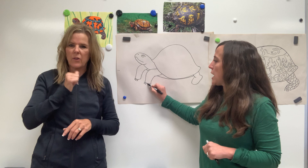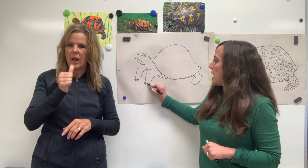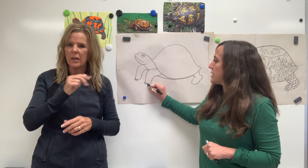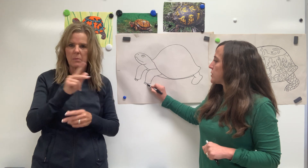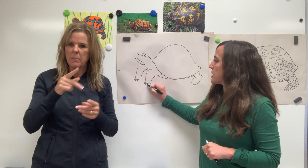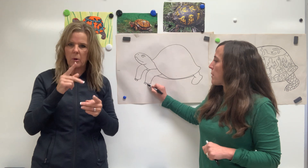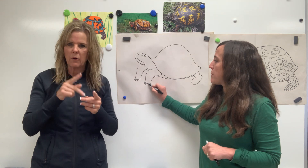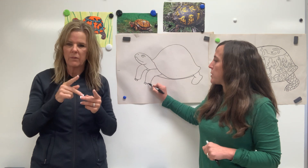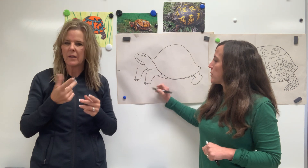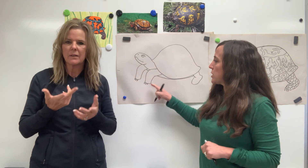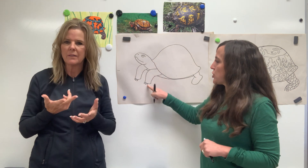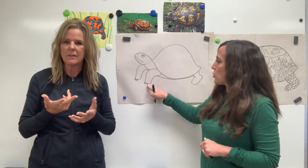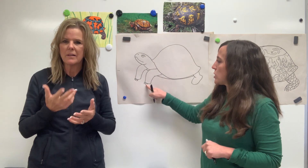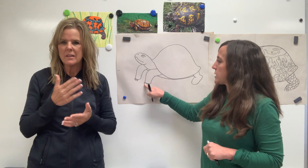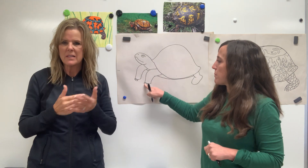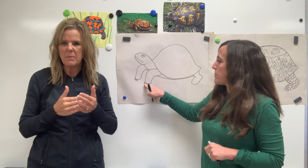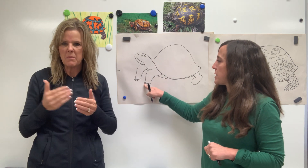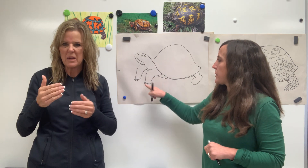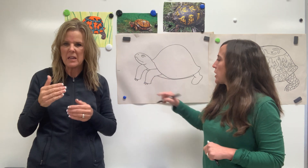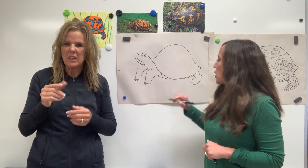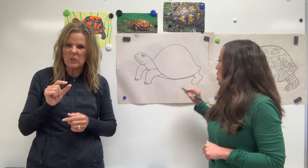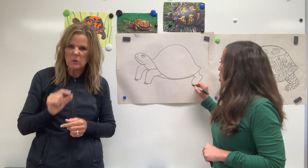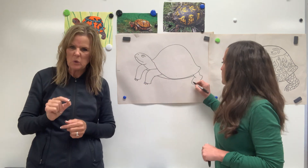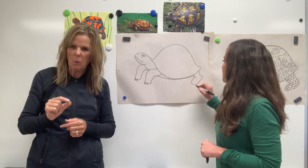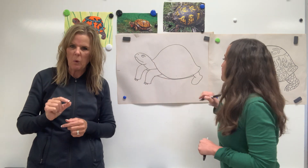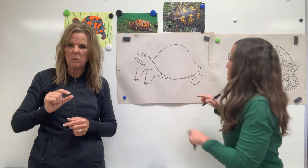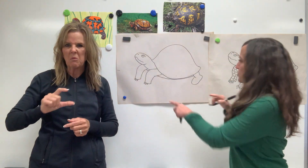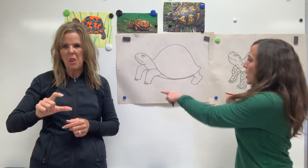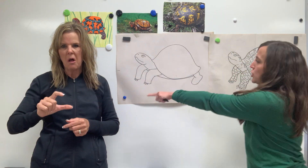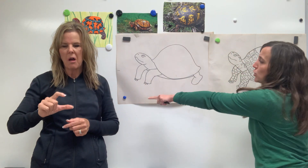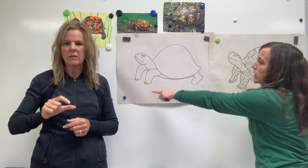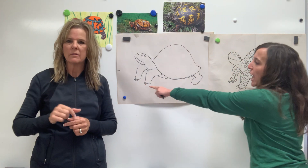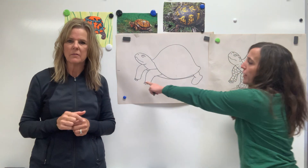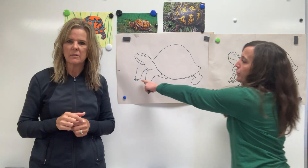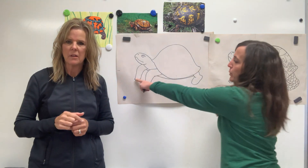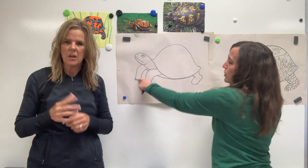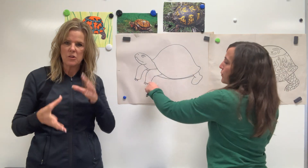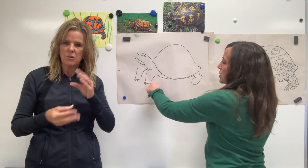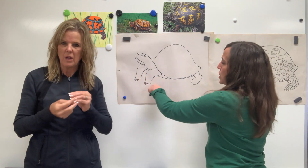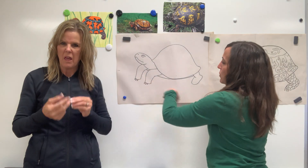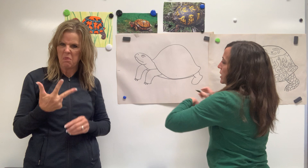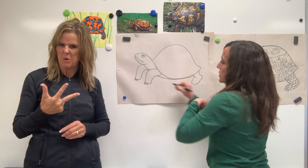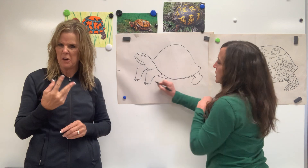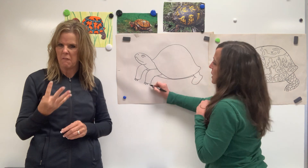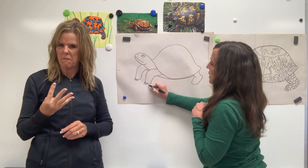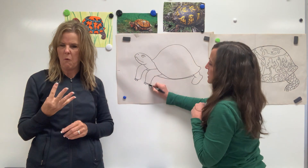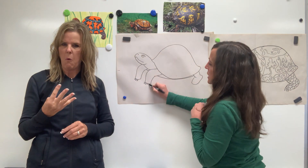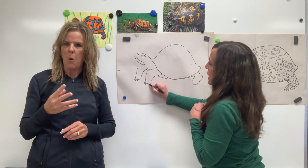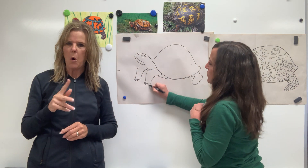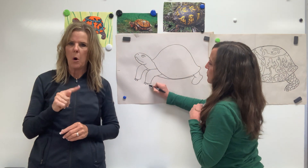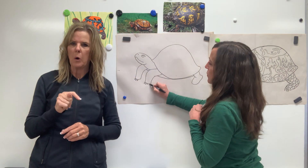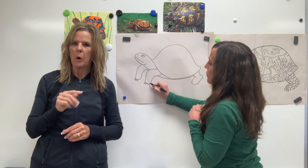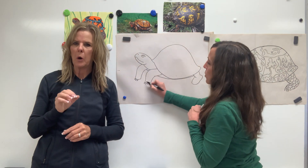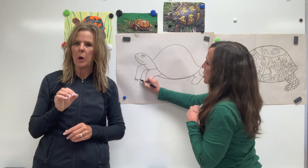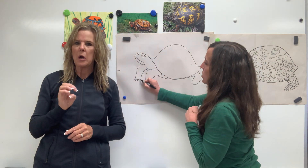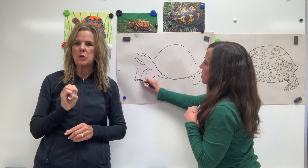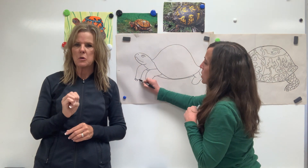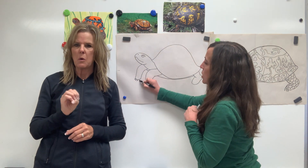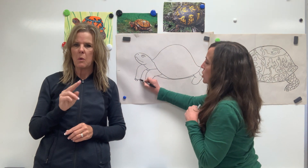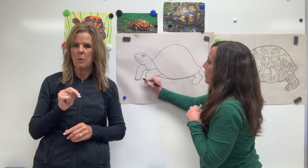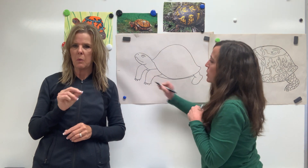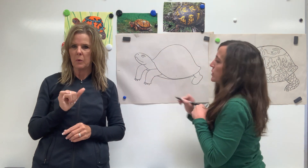nails done. So some might be really short, some might be thicker. You're gonna add 3 or 4 toenails. Let's see, I have room for